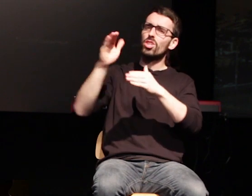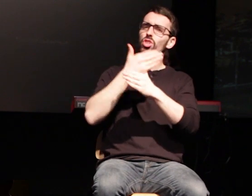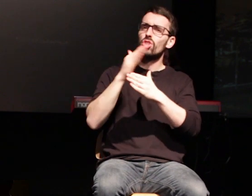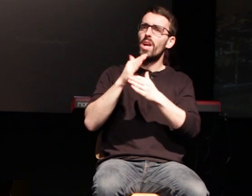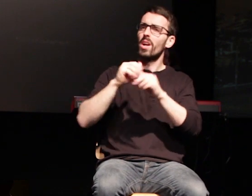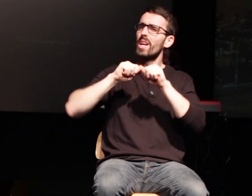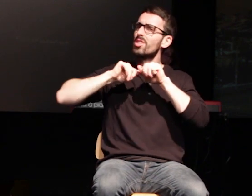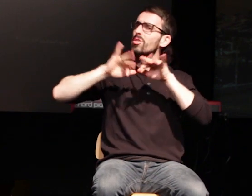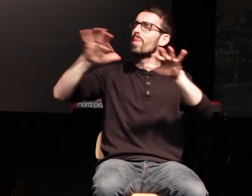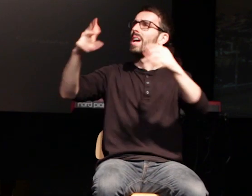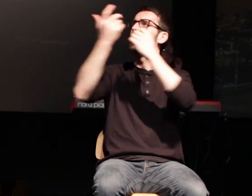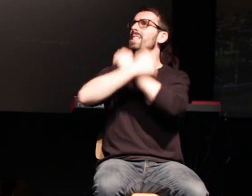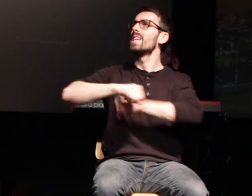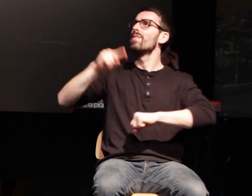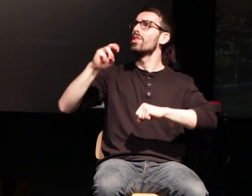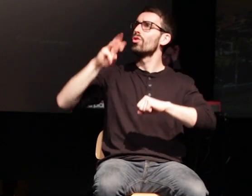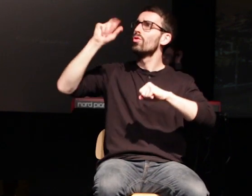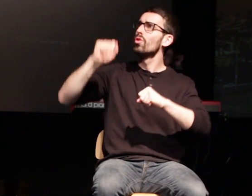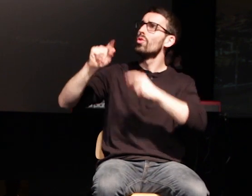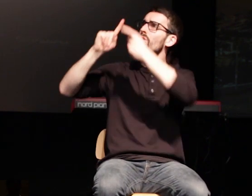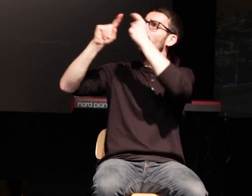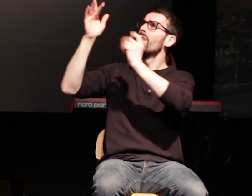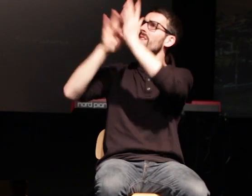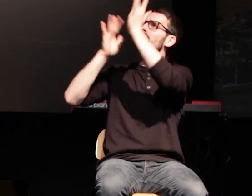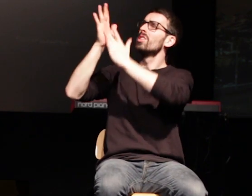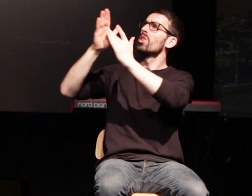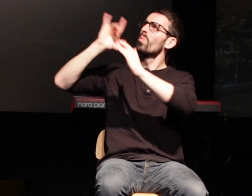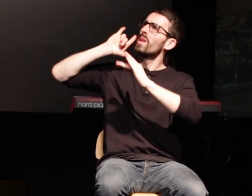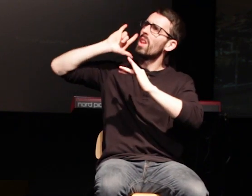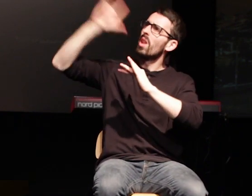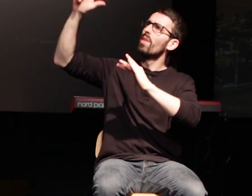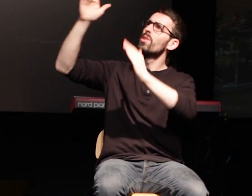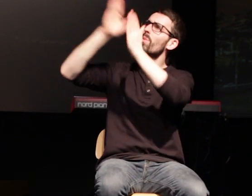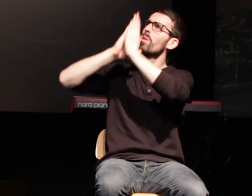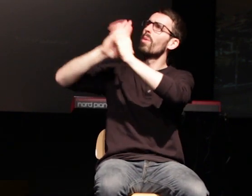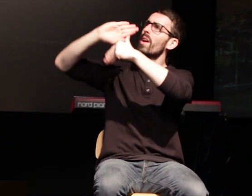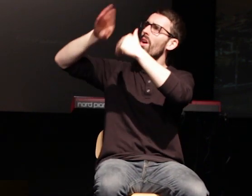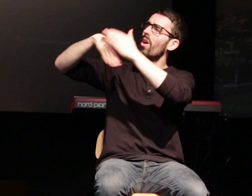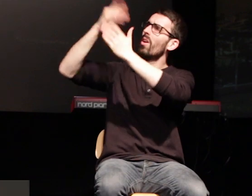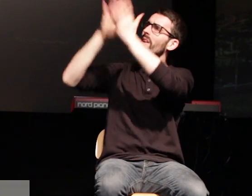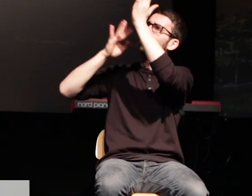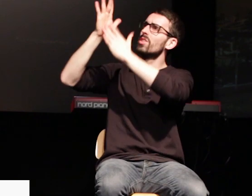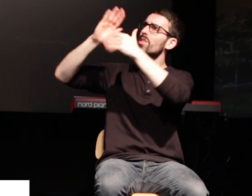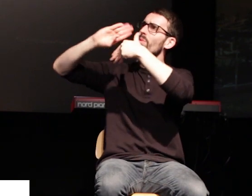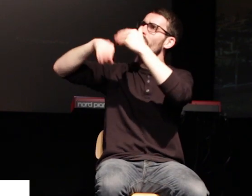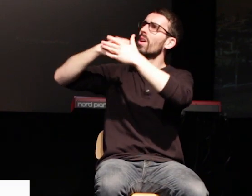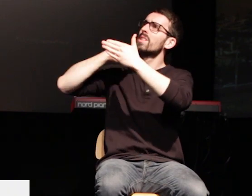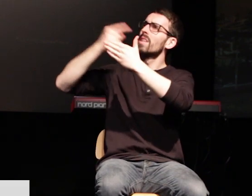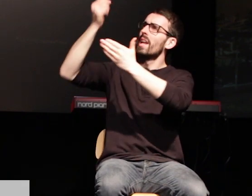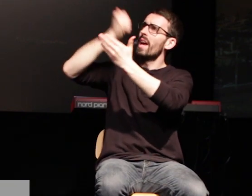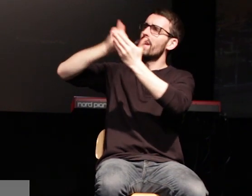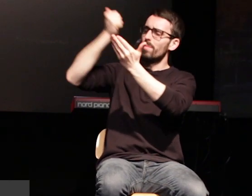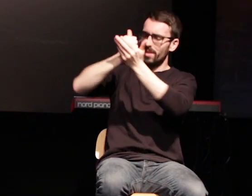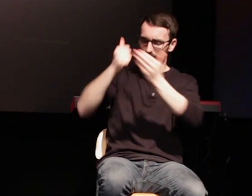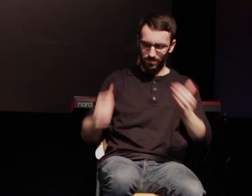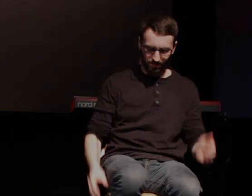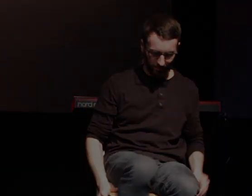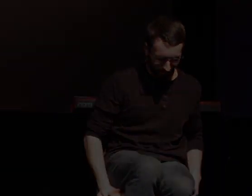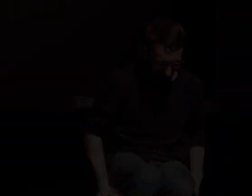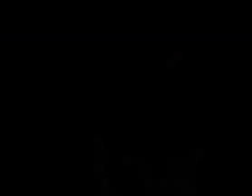news of Jesus this week. We love you, Father. We pray this all in Jesus' name. Everybody said together, amen.